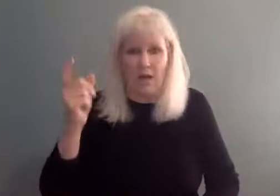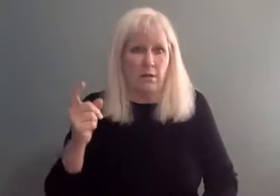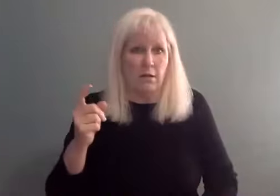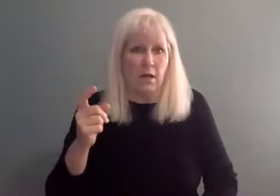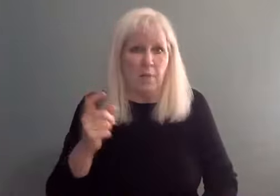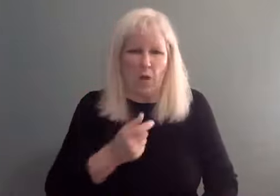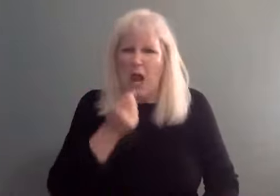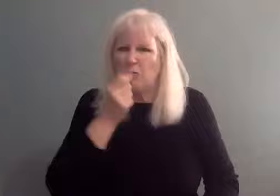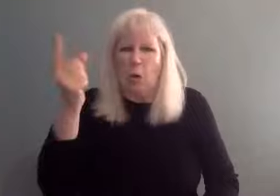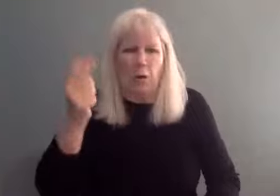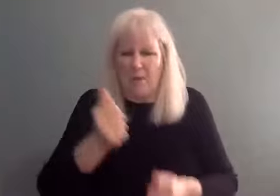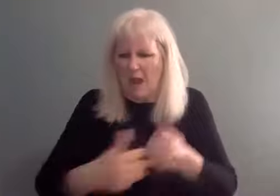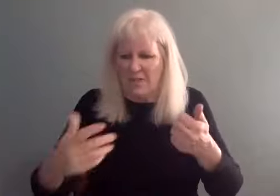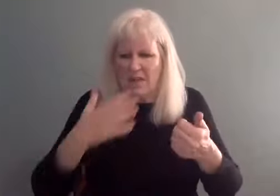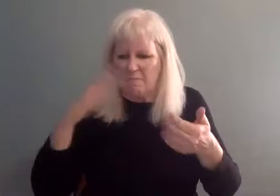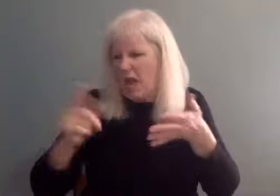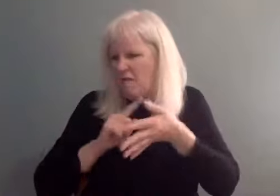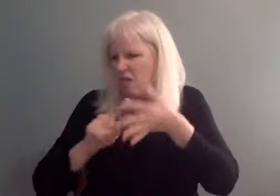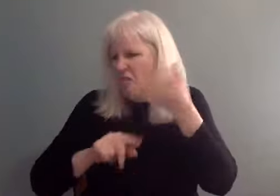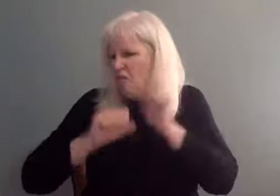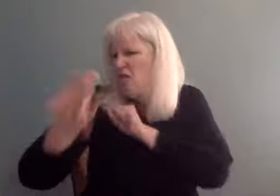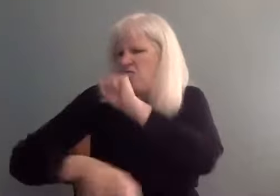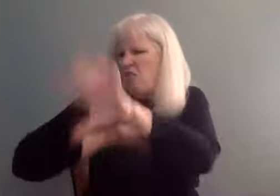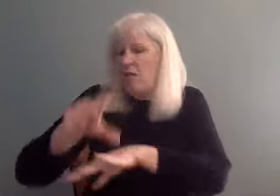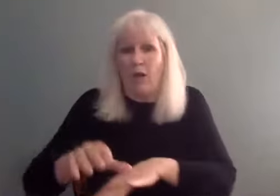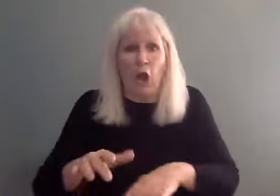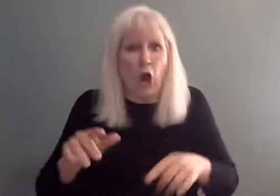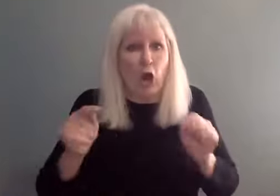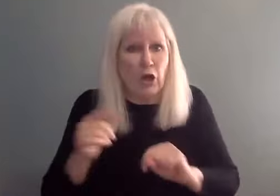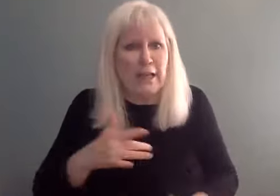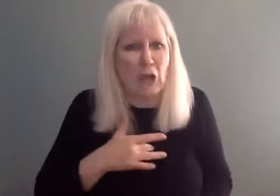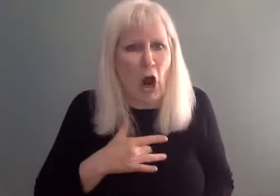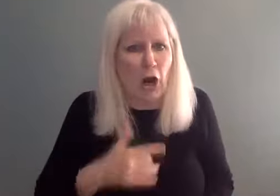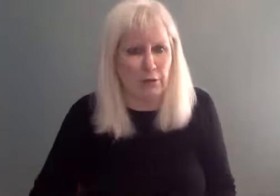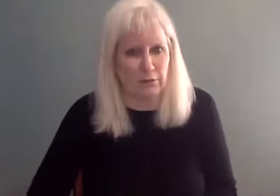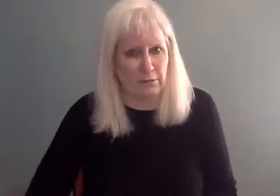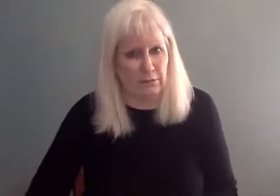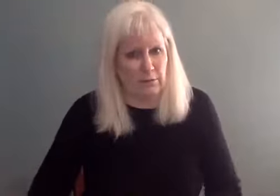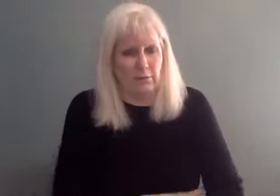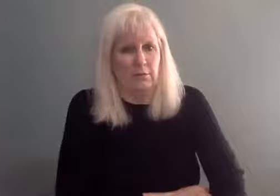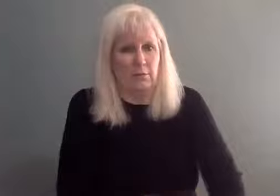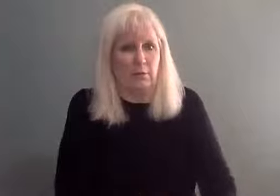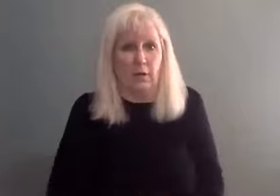I took it out of his heart for me. He has 3 other children, fine. They're great, they're successful, and then there's